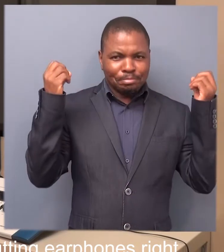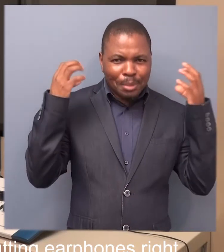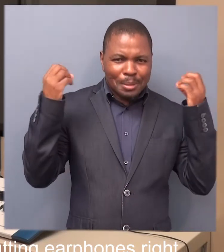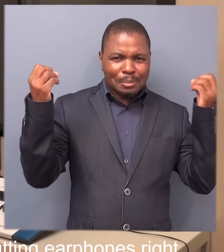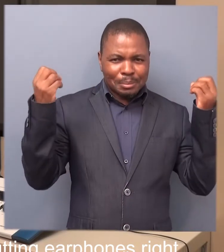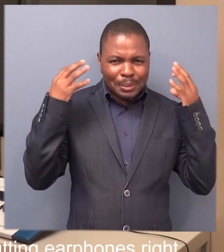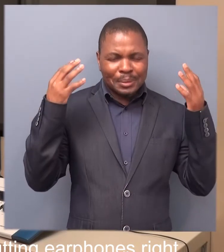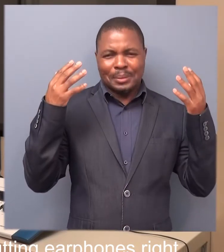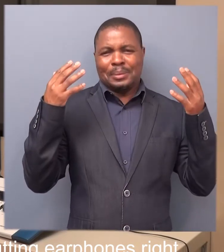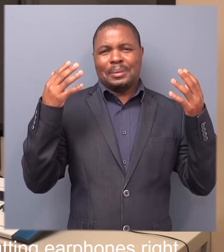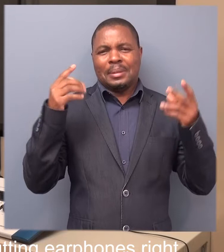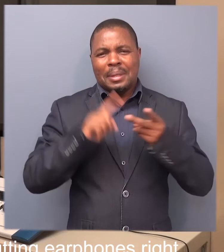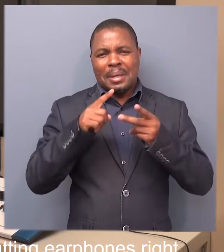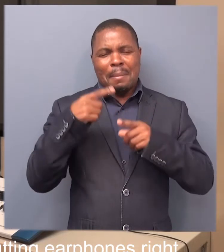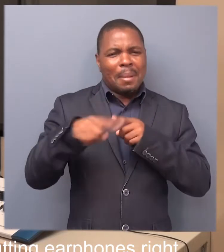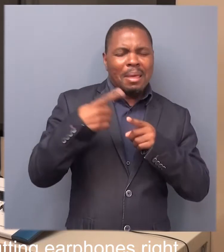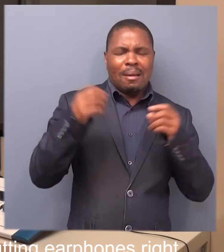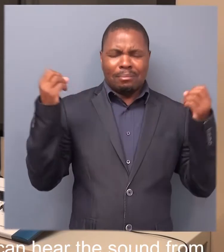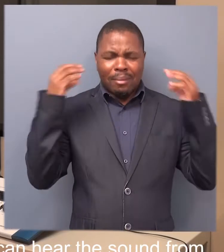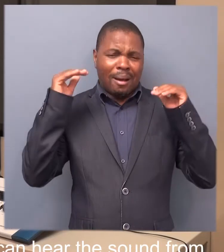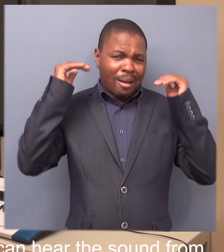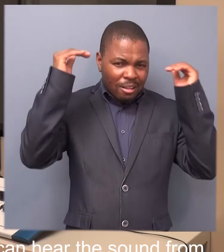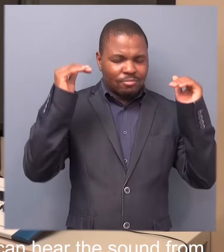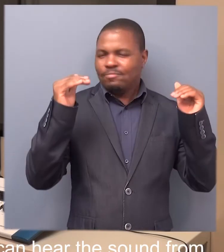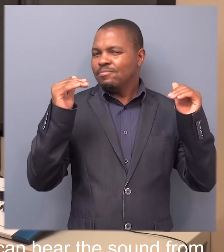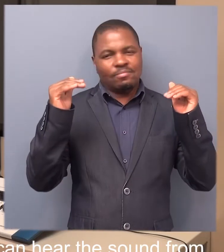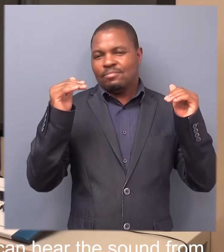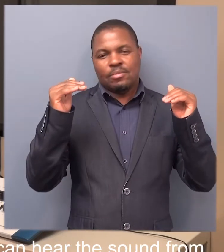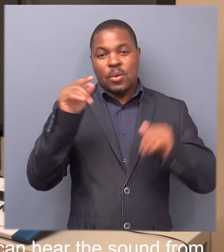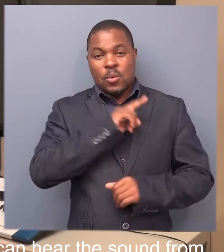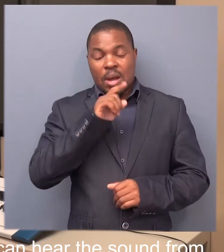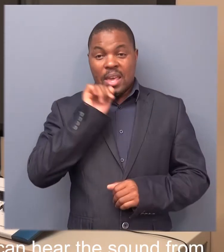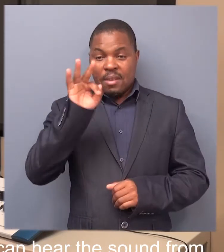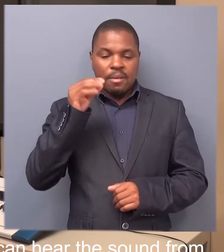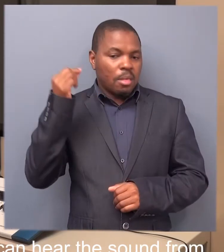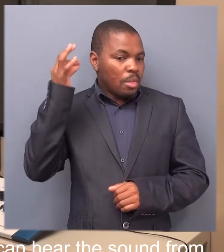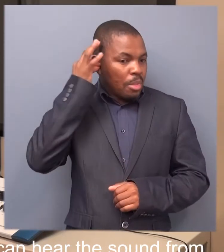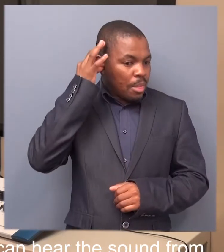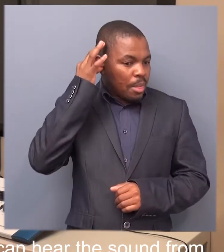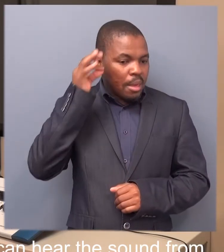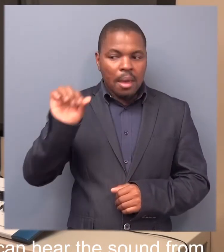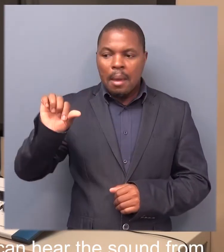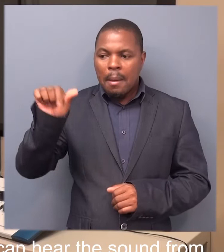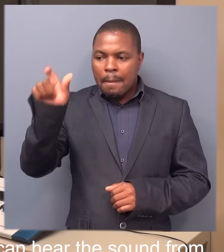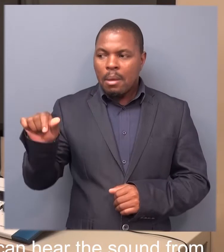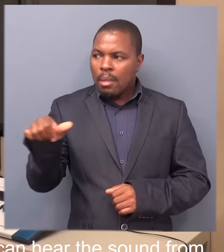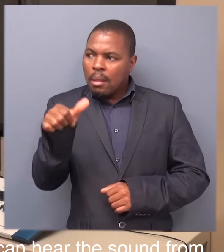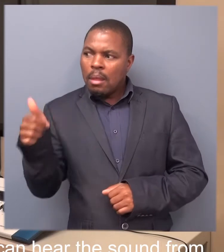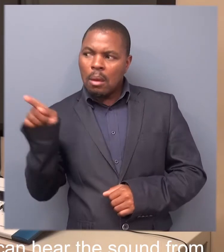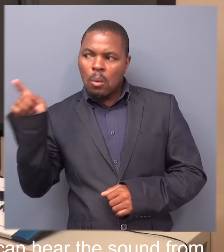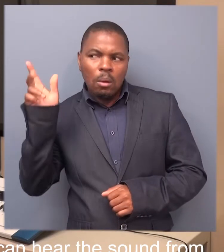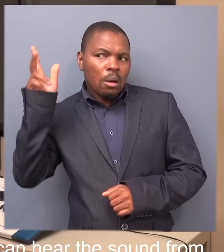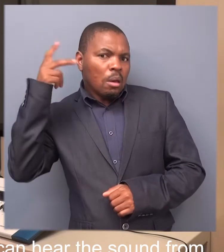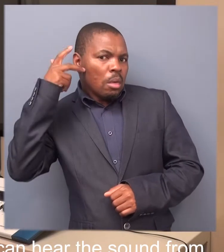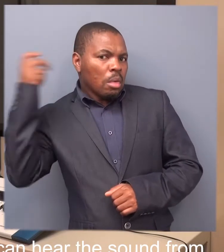earphones right against their ears and playing the music really loud, and a good rule of thumb for that is if you can hear the sound from